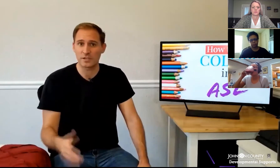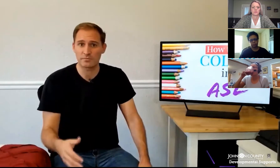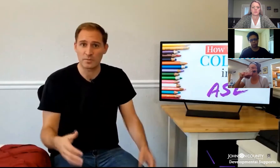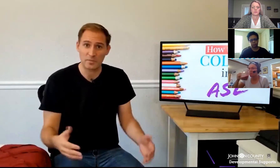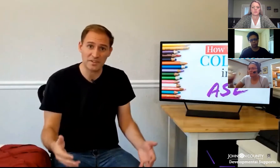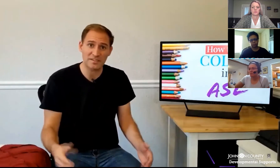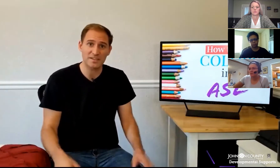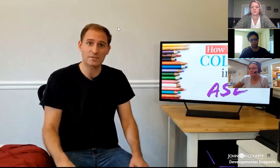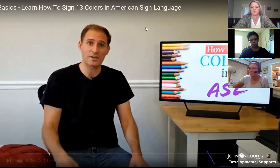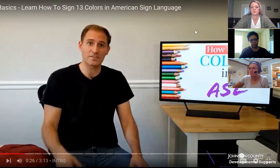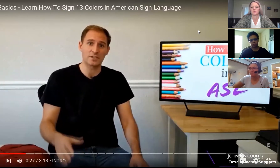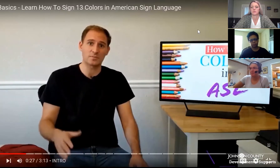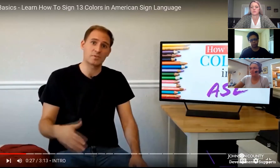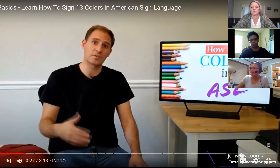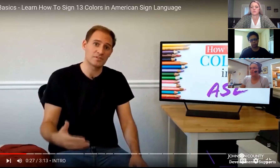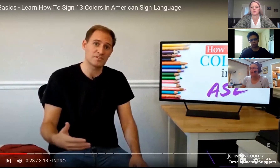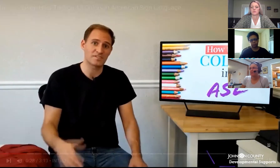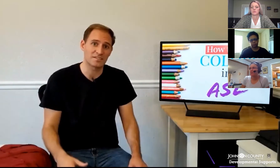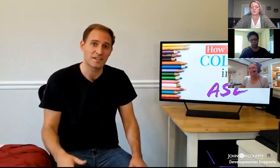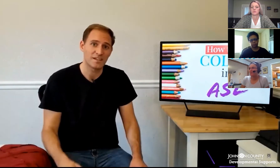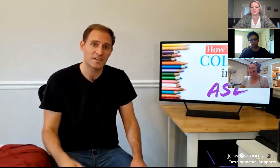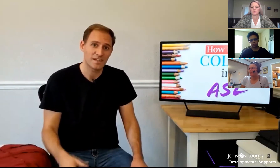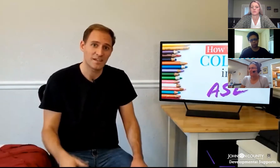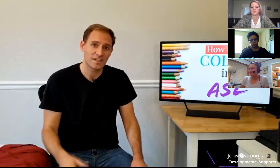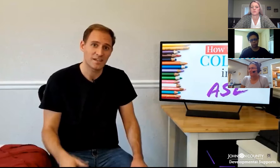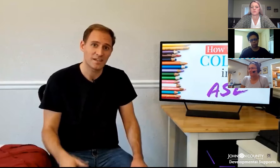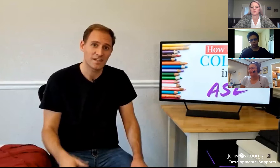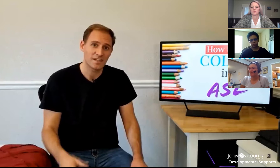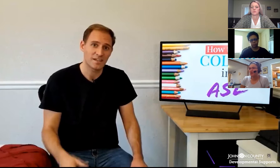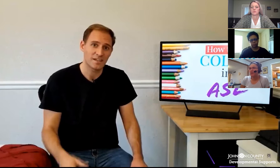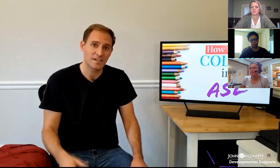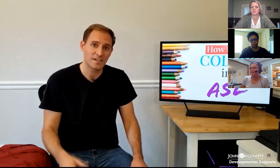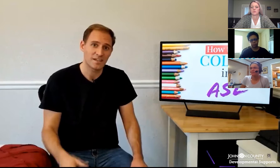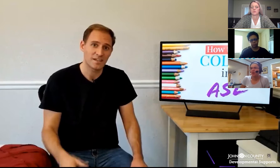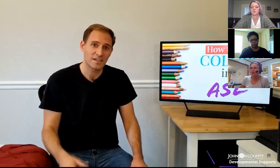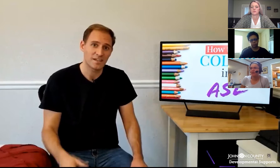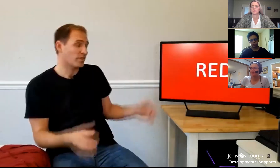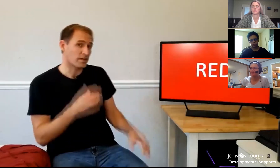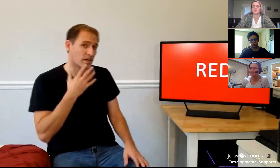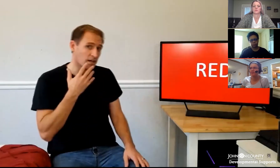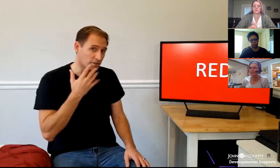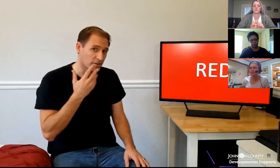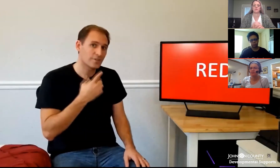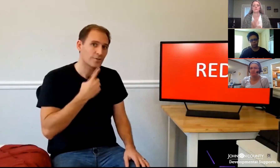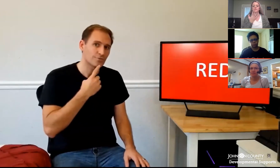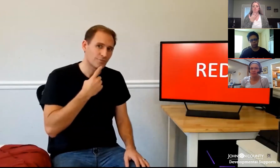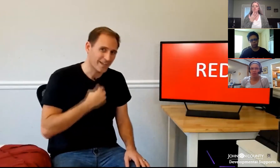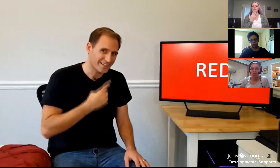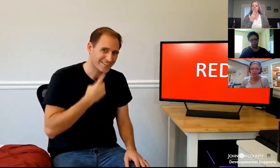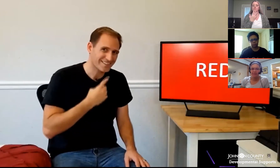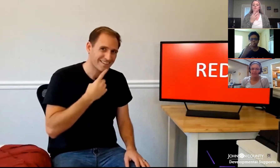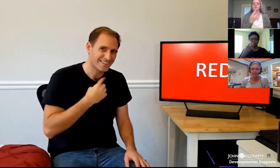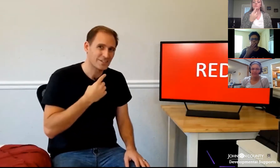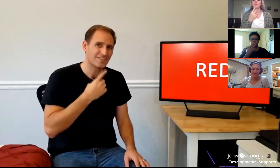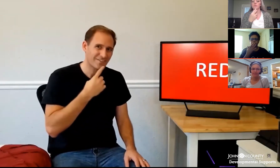really help you remember the signs, but also help you produce the signs more clearly. So we're going to start with the color